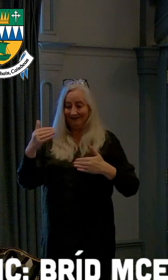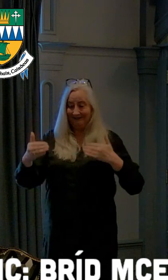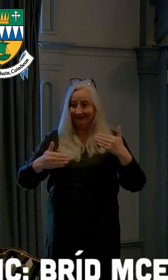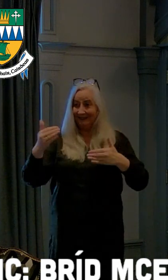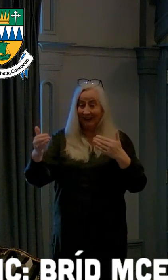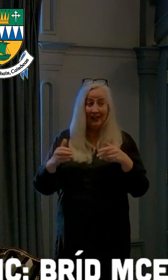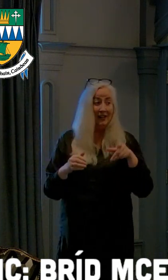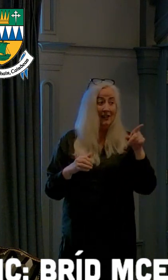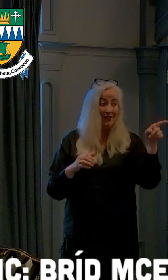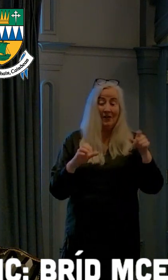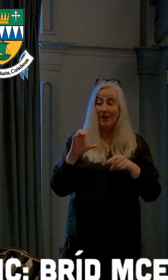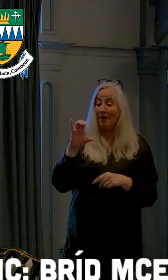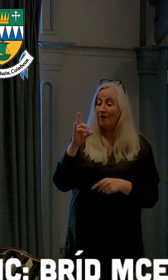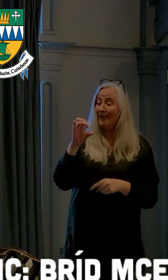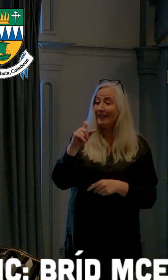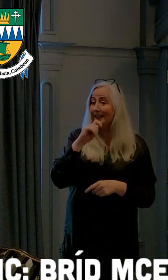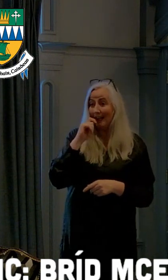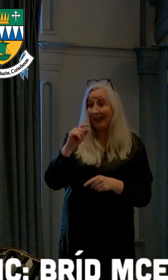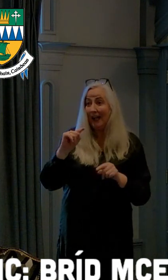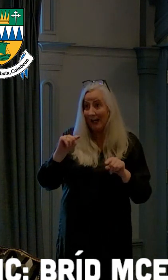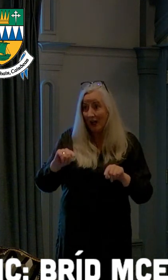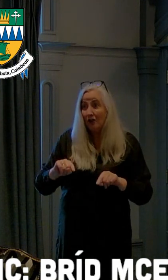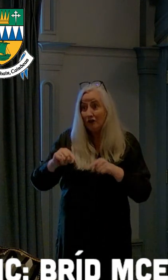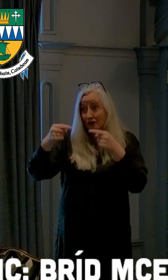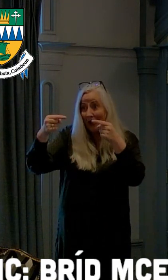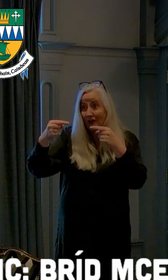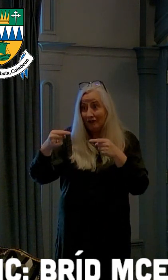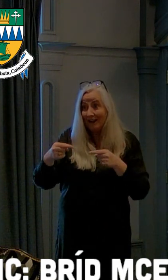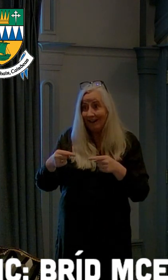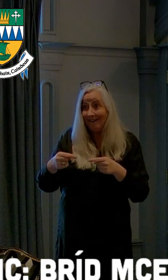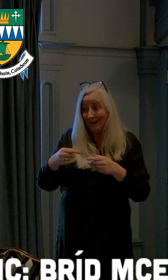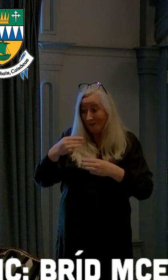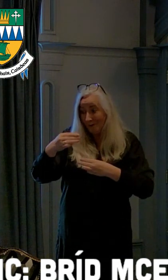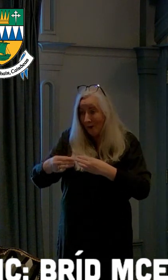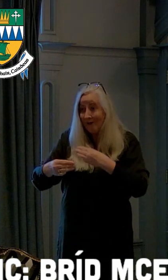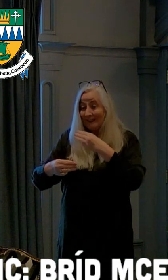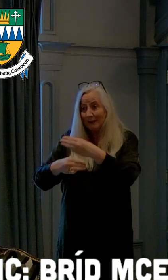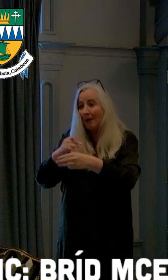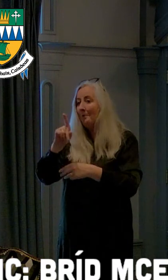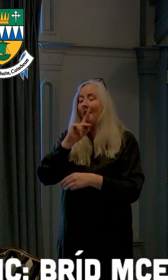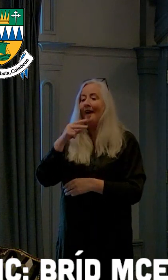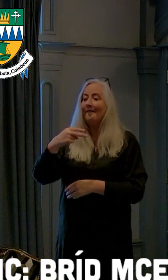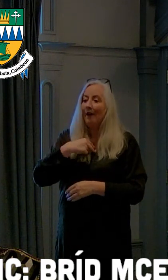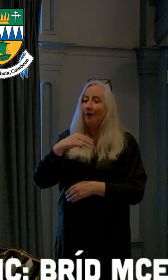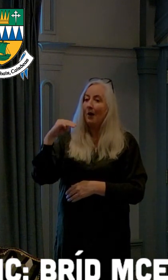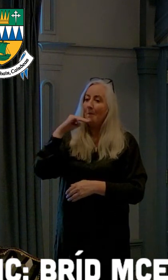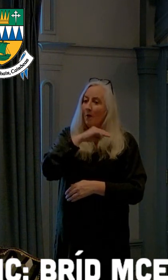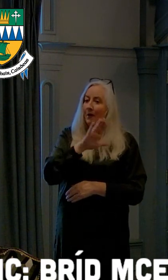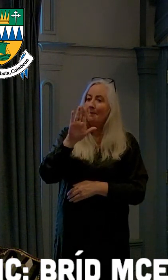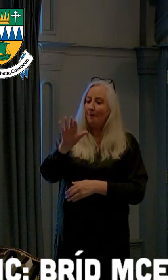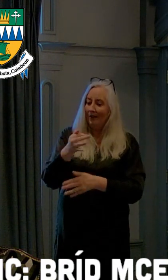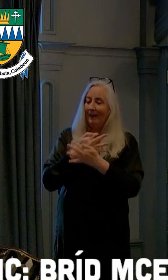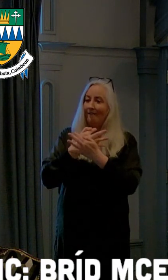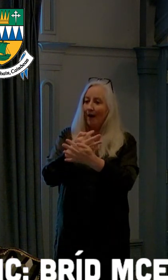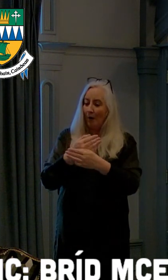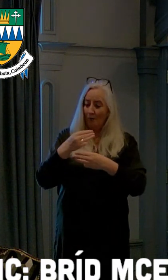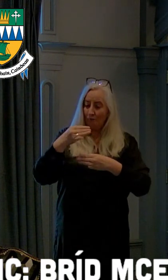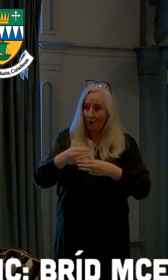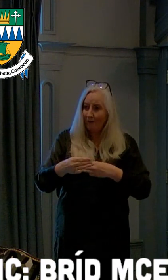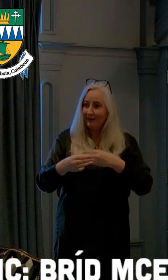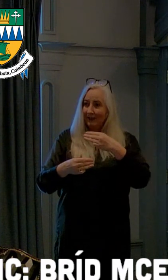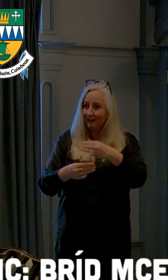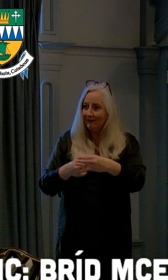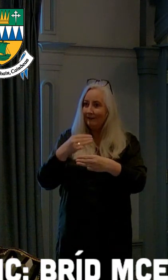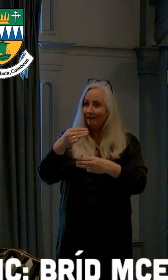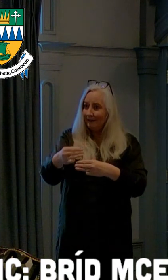said, it's a challenging process at the best of times, but it's so important to follow the process because ultimately,